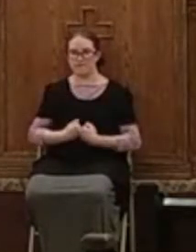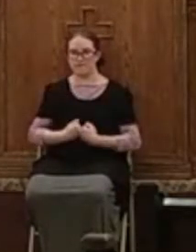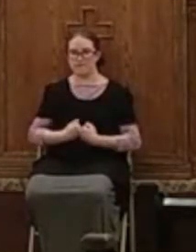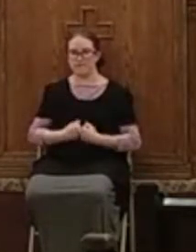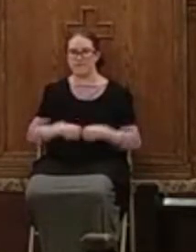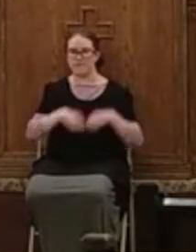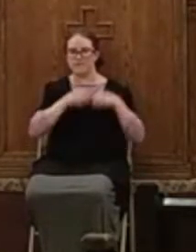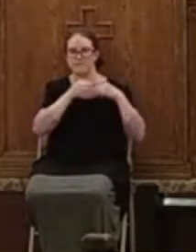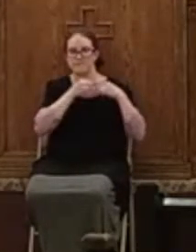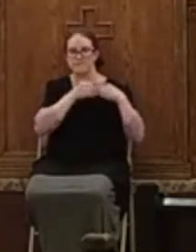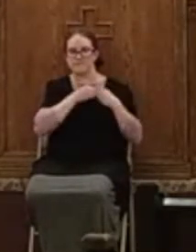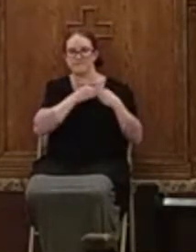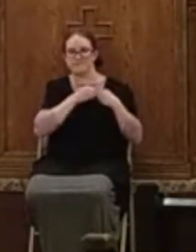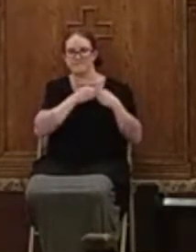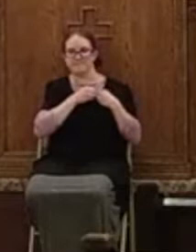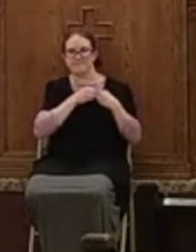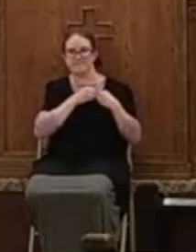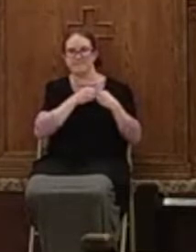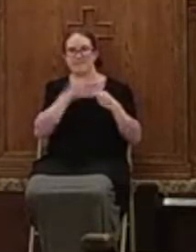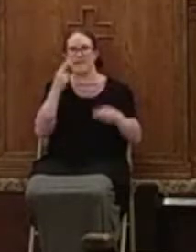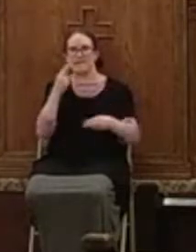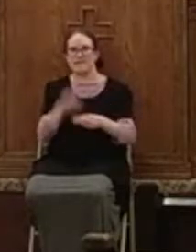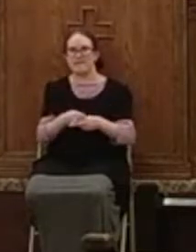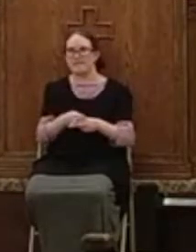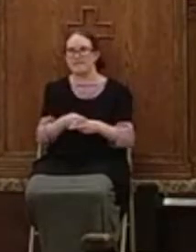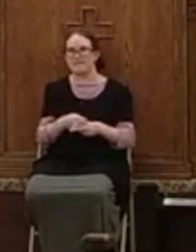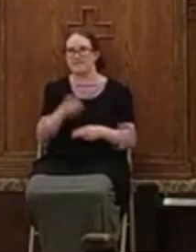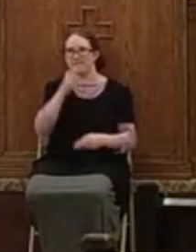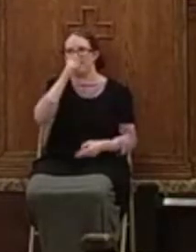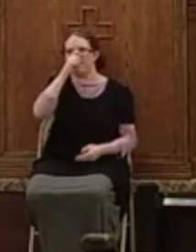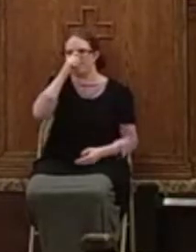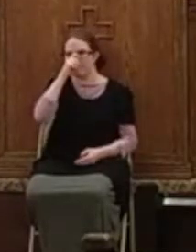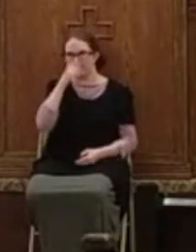pin, my name on it.